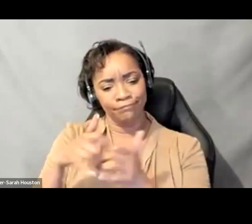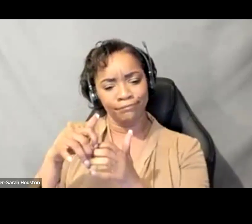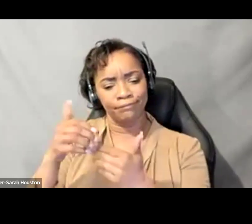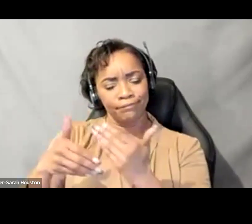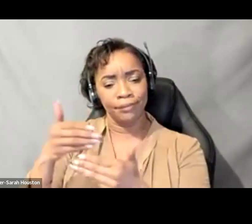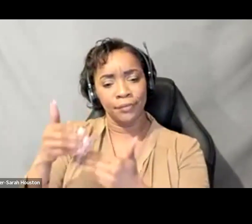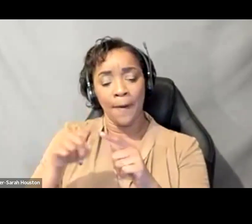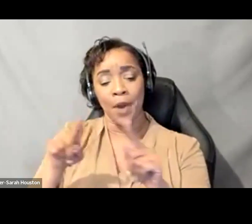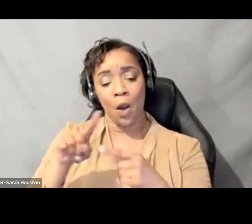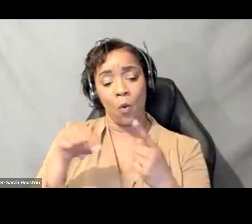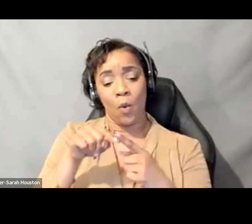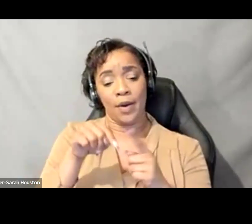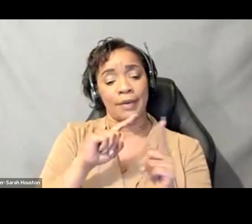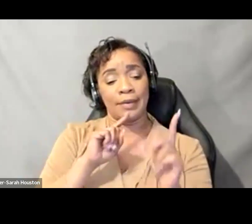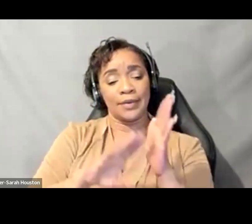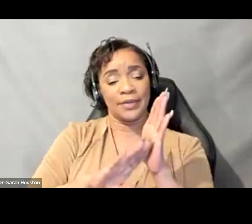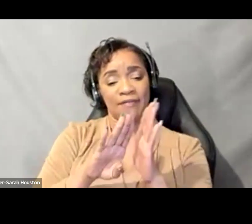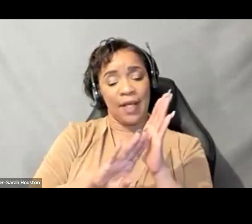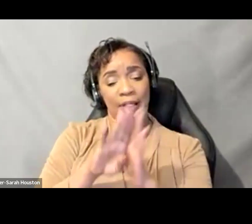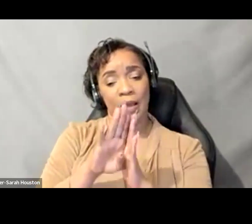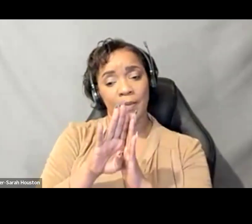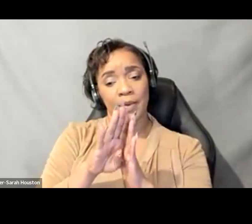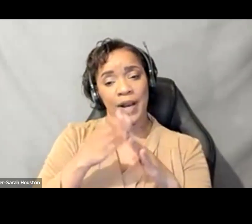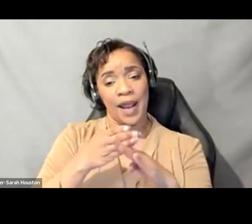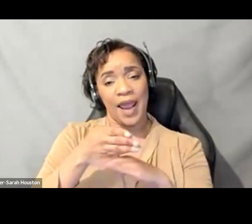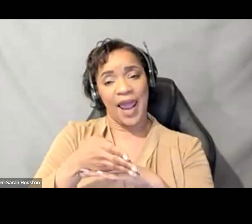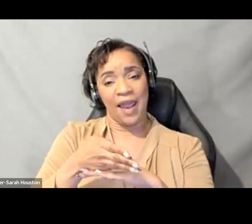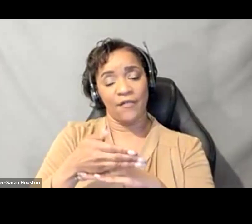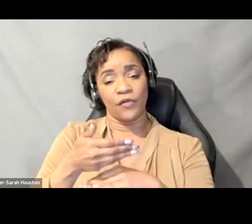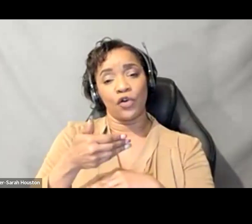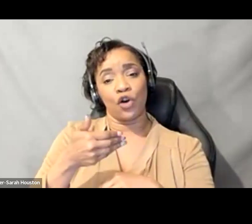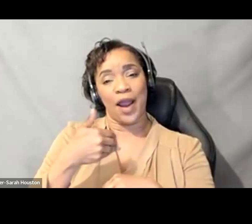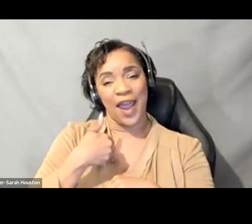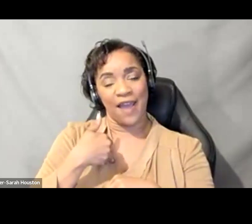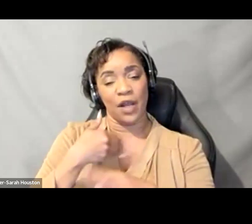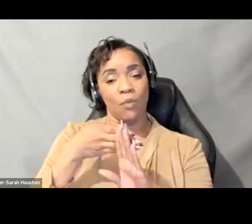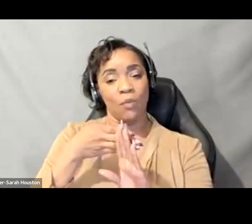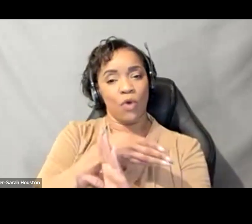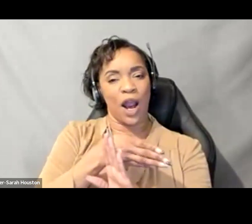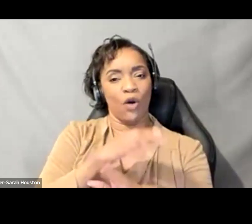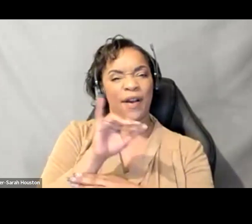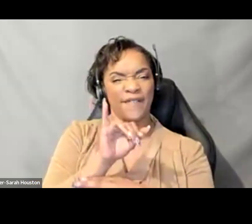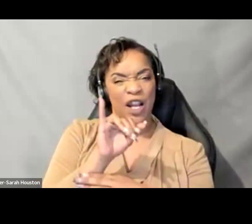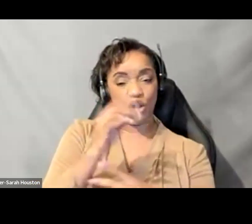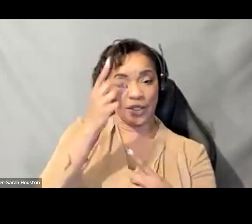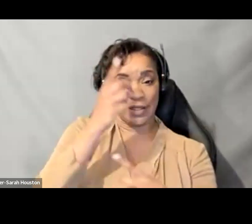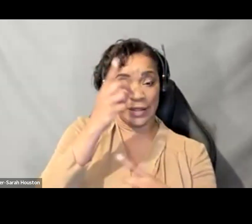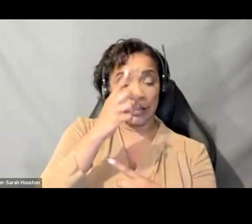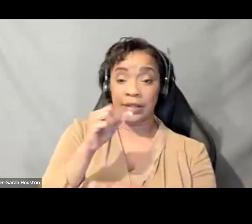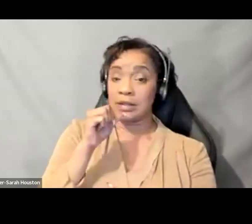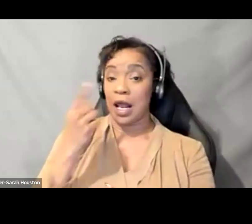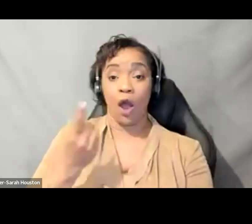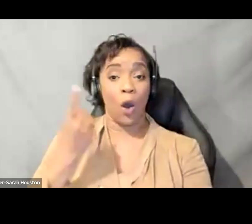that's developed after having a prior infectious disease. So it doesn't always have to be a virus. Sometimes it